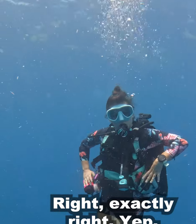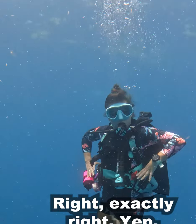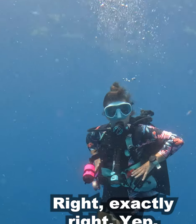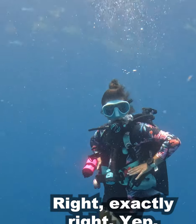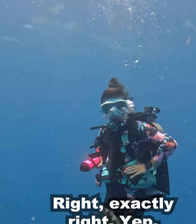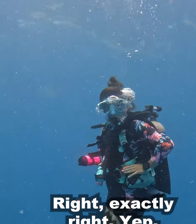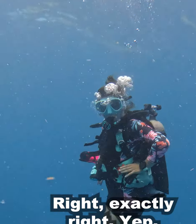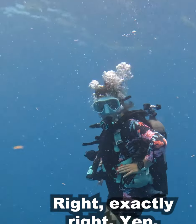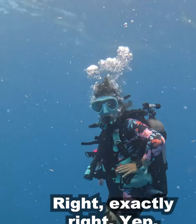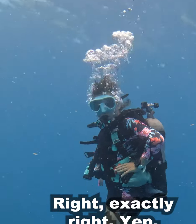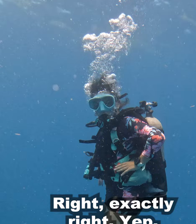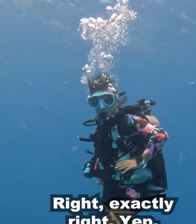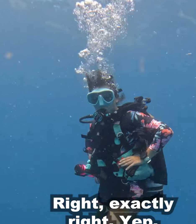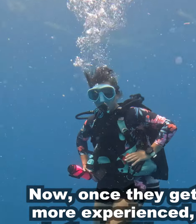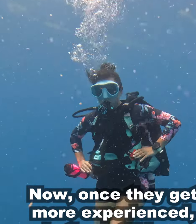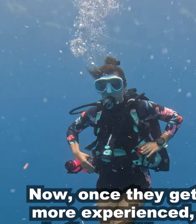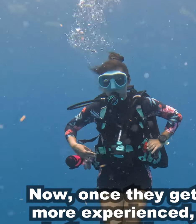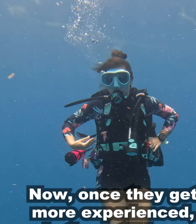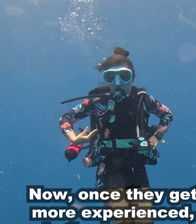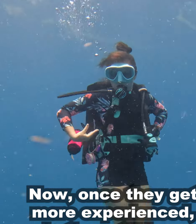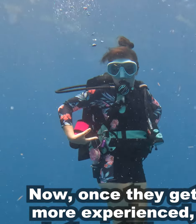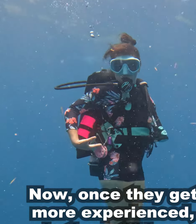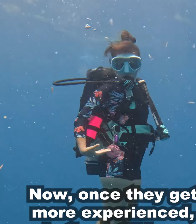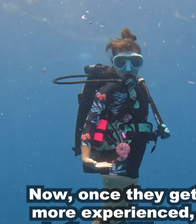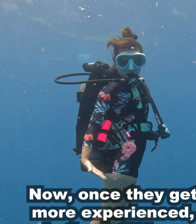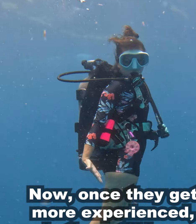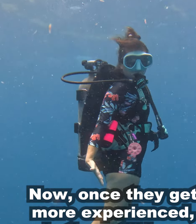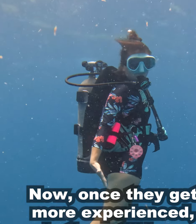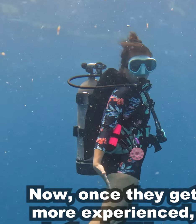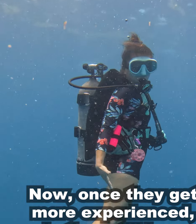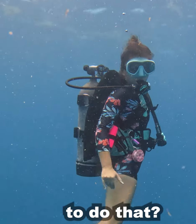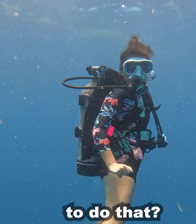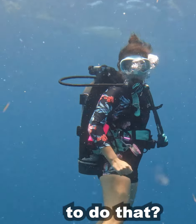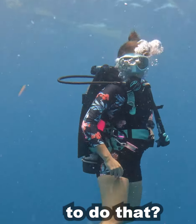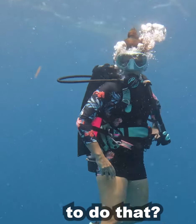Exactly right. Yep. Yep. Now, once they get more experience, they still have to do that?